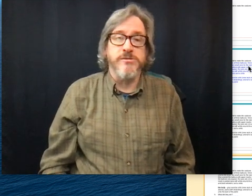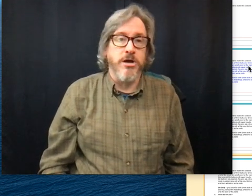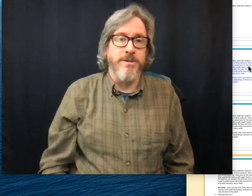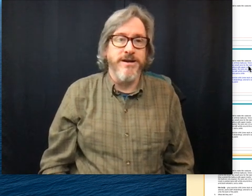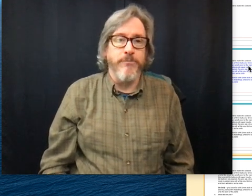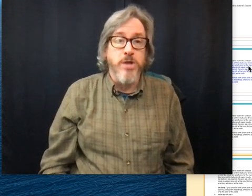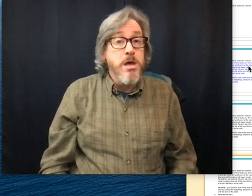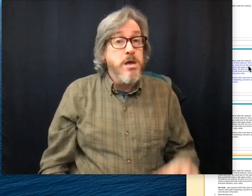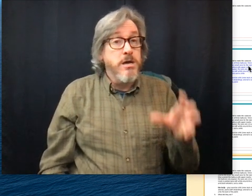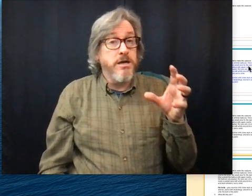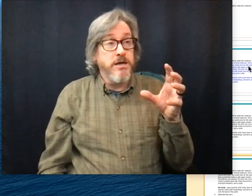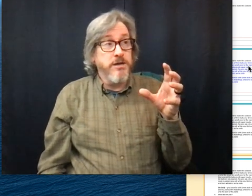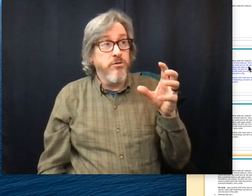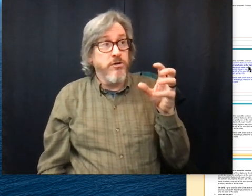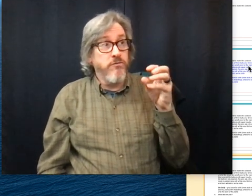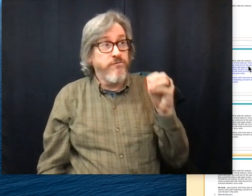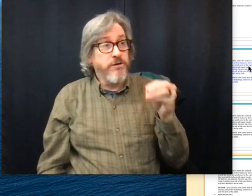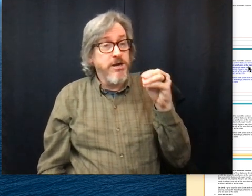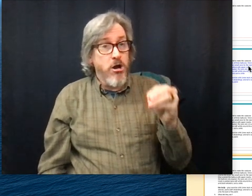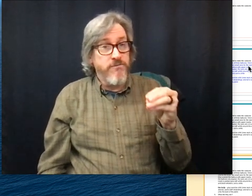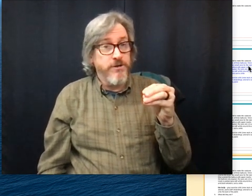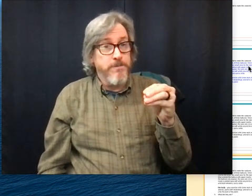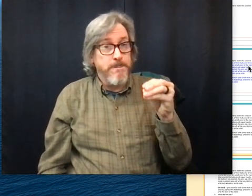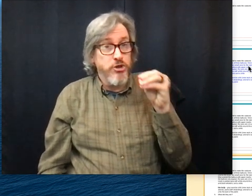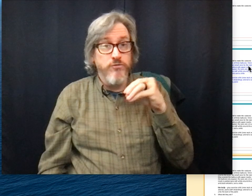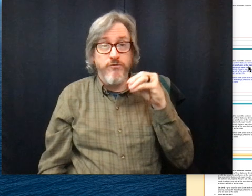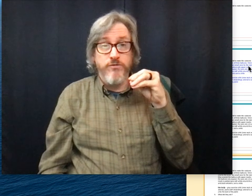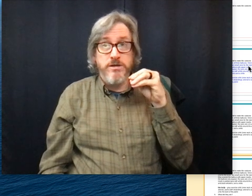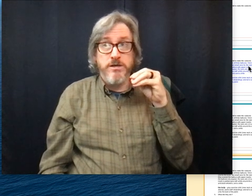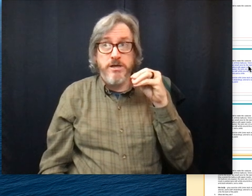I might as well talk about it now. Very often,